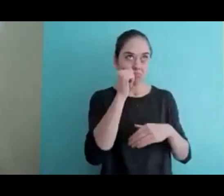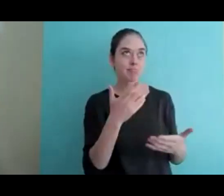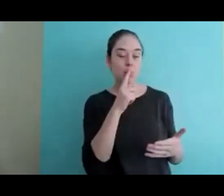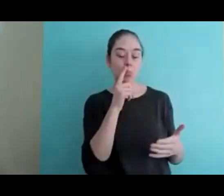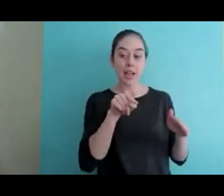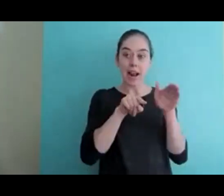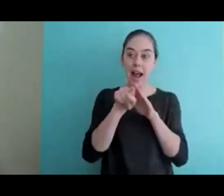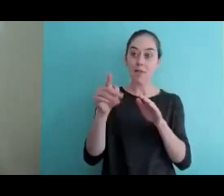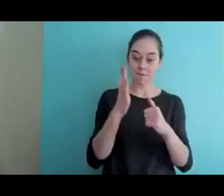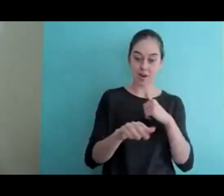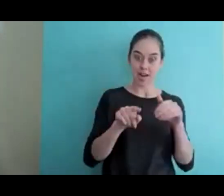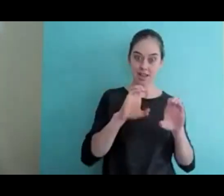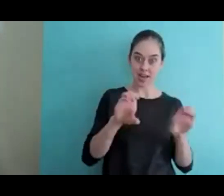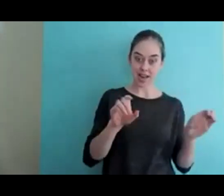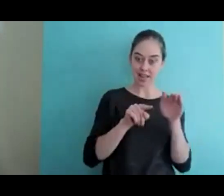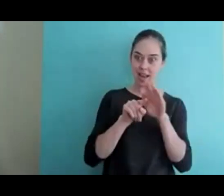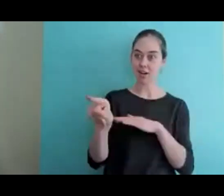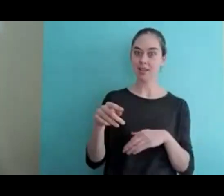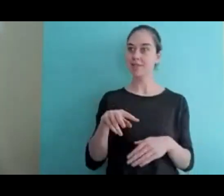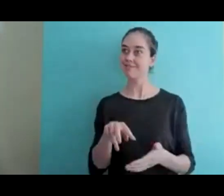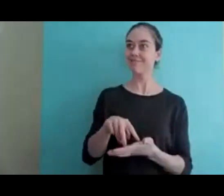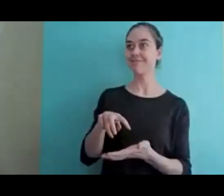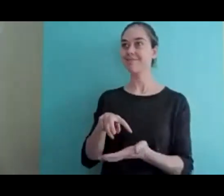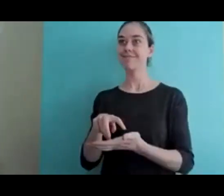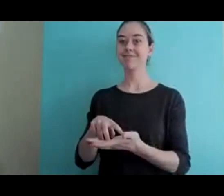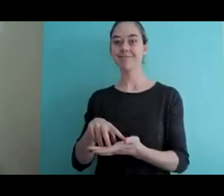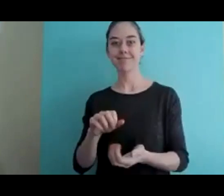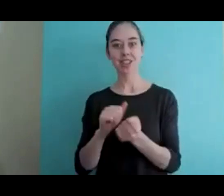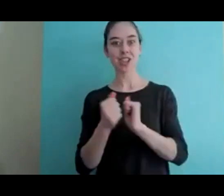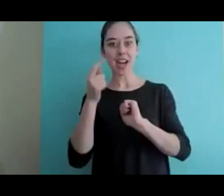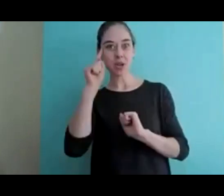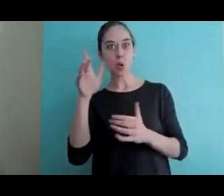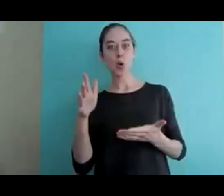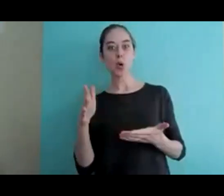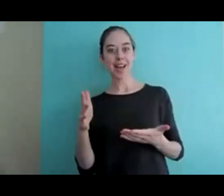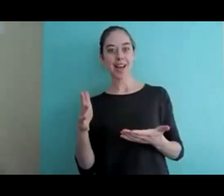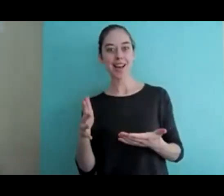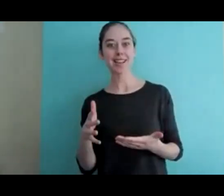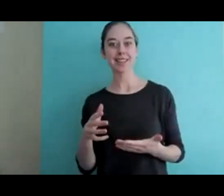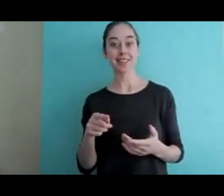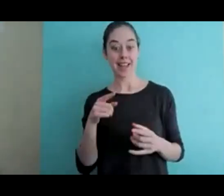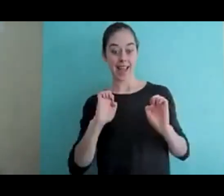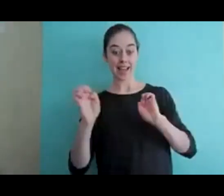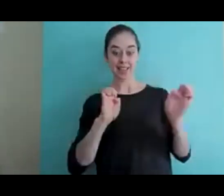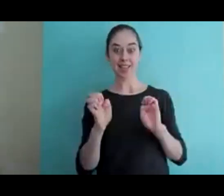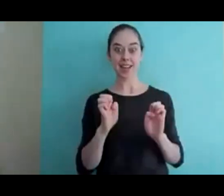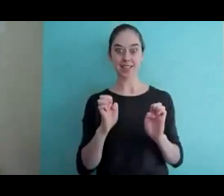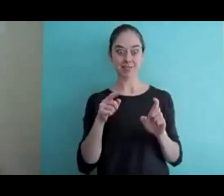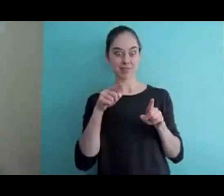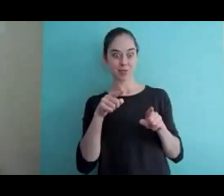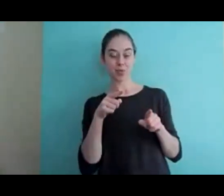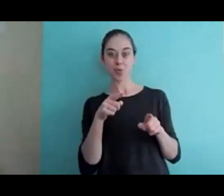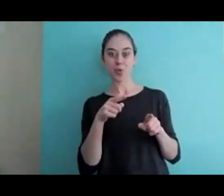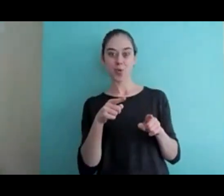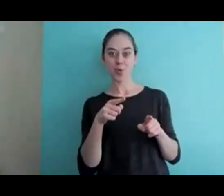going out like a pep in their step, whistling and buzzing, you know, because that's what it does. That's what exercise does